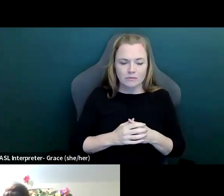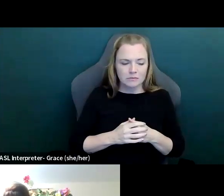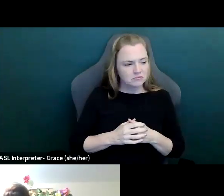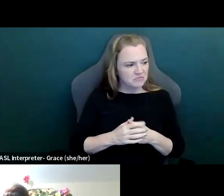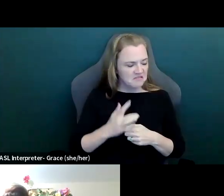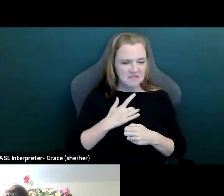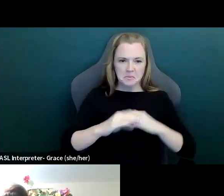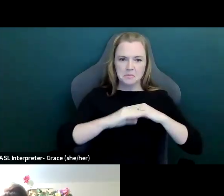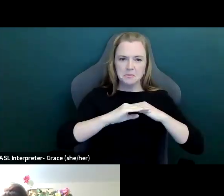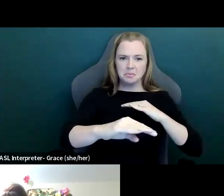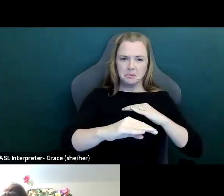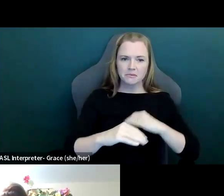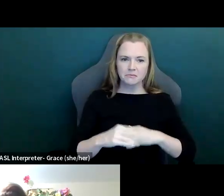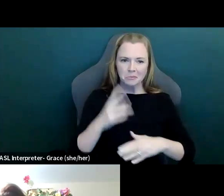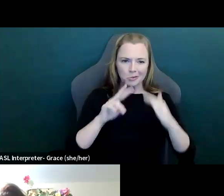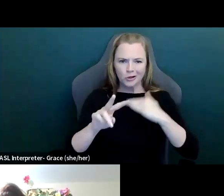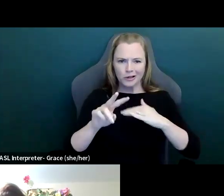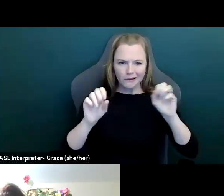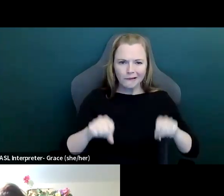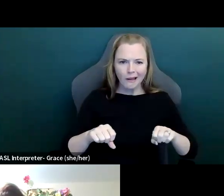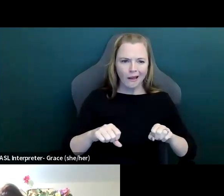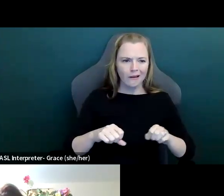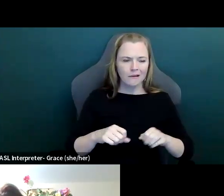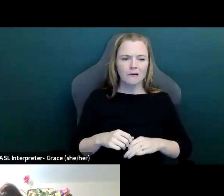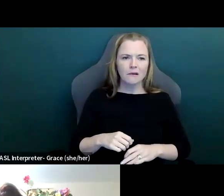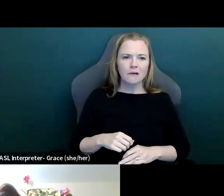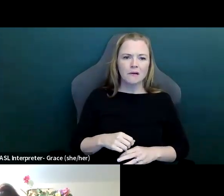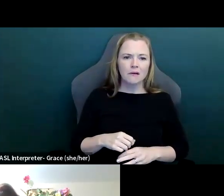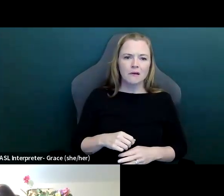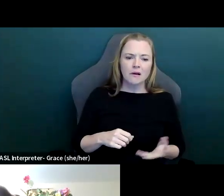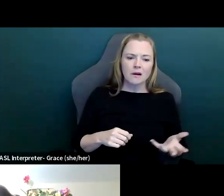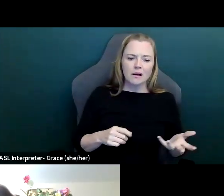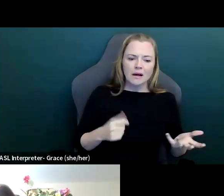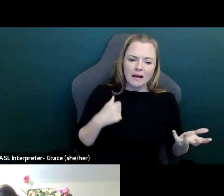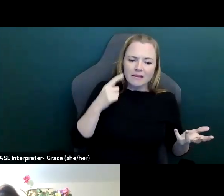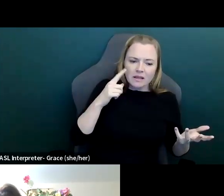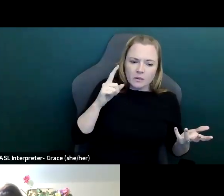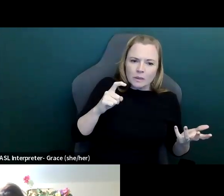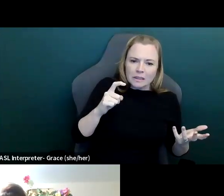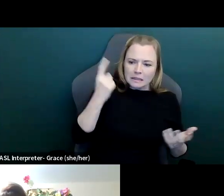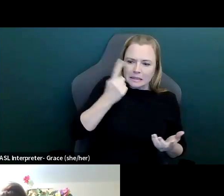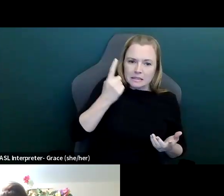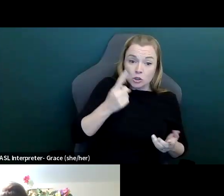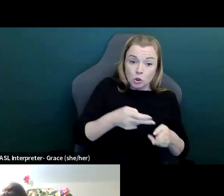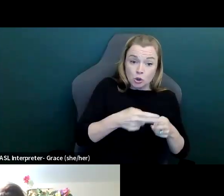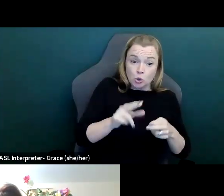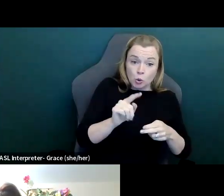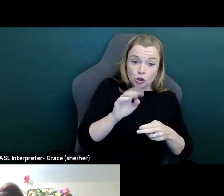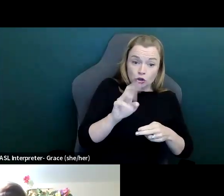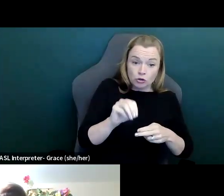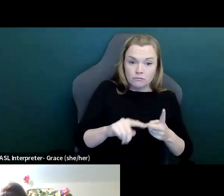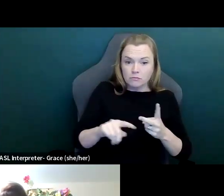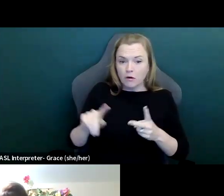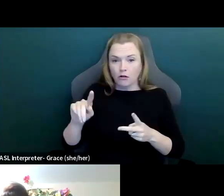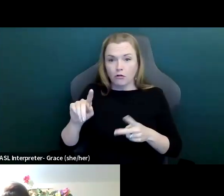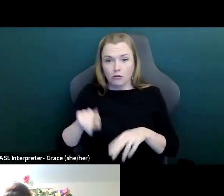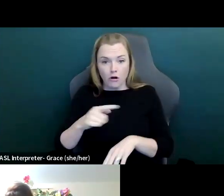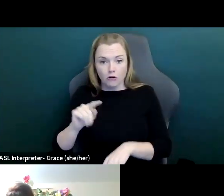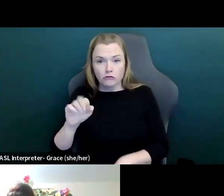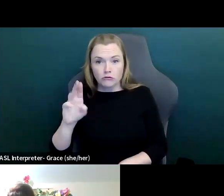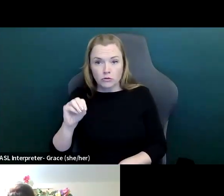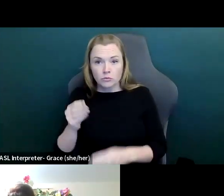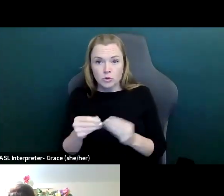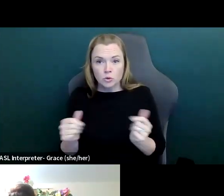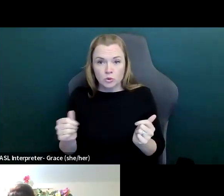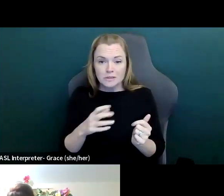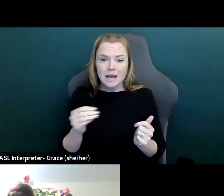predictable. So I think there's, a process of looking at short-term and long-term solutions, and really also a process